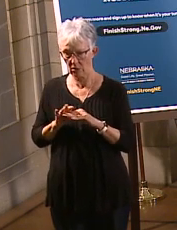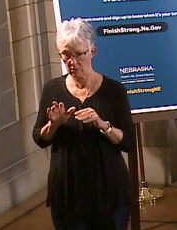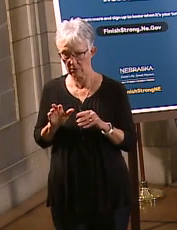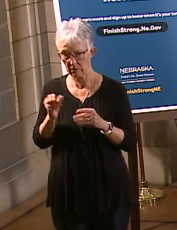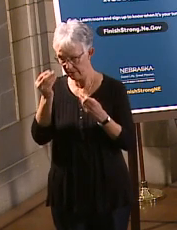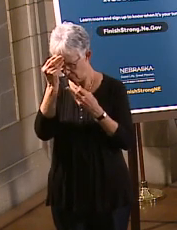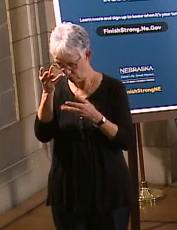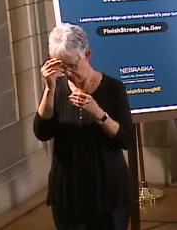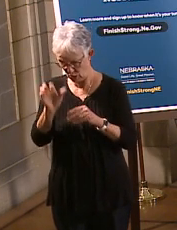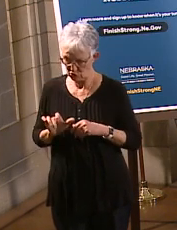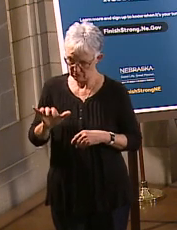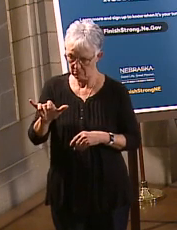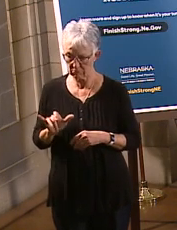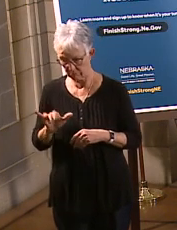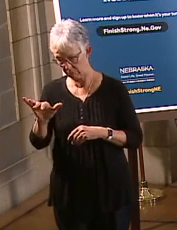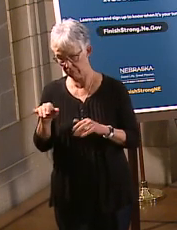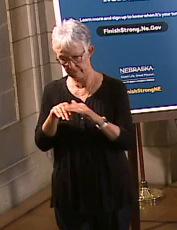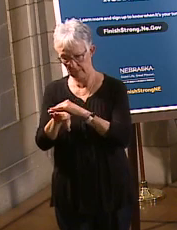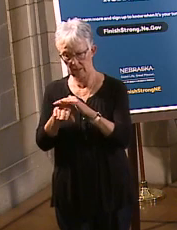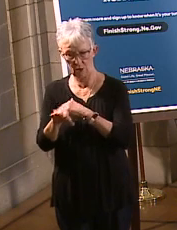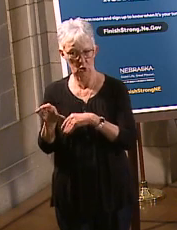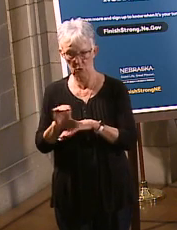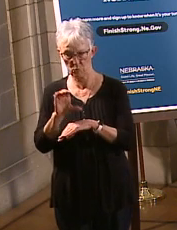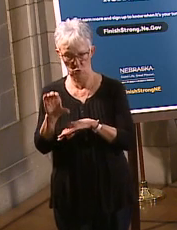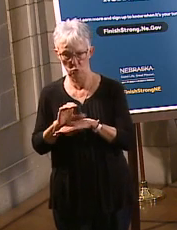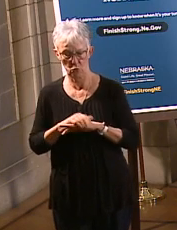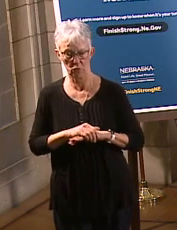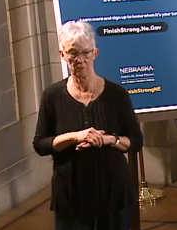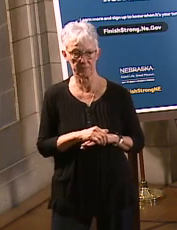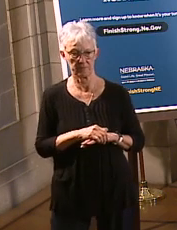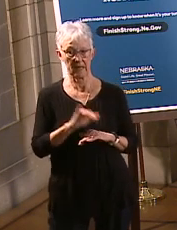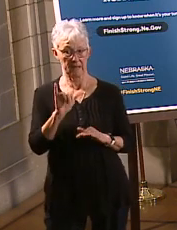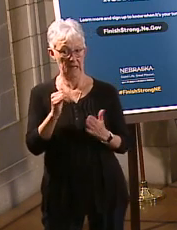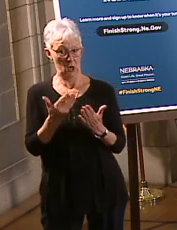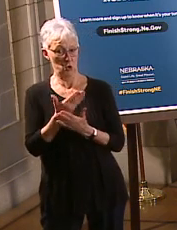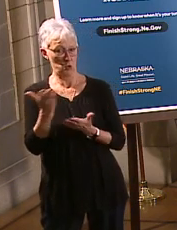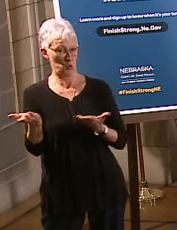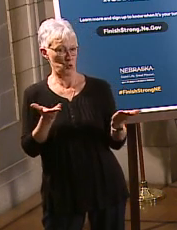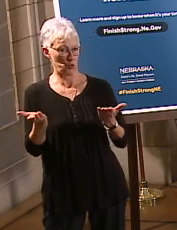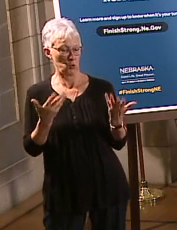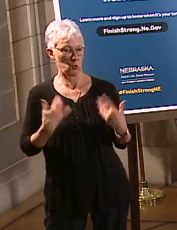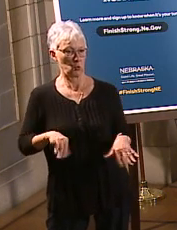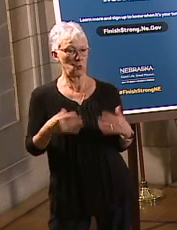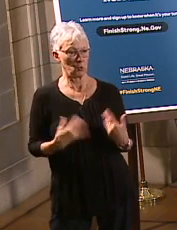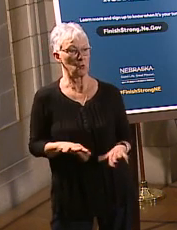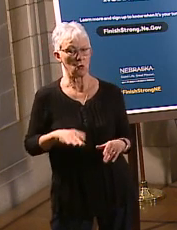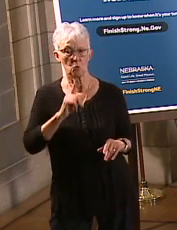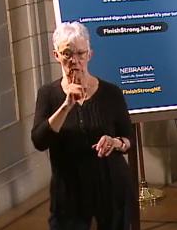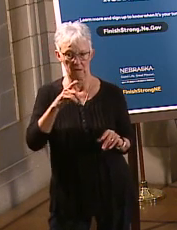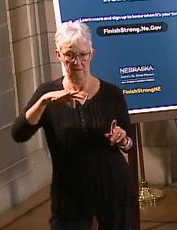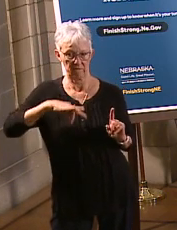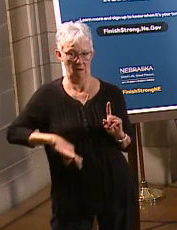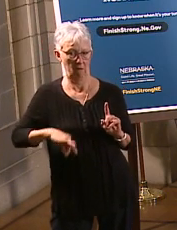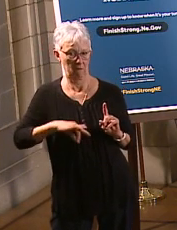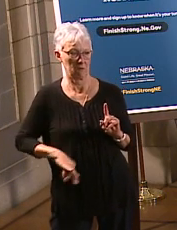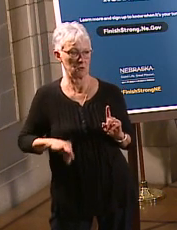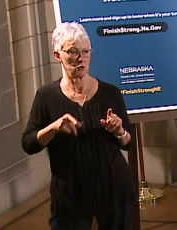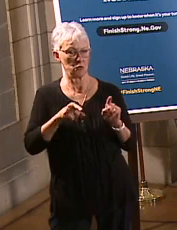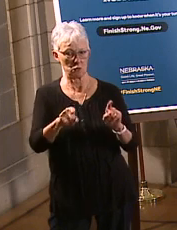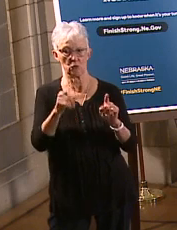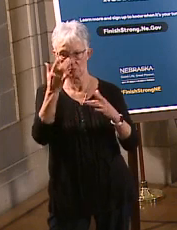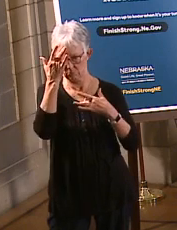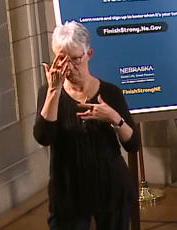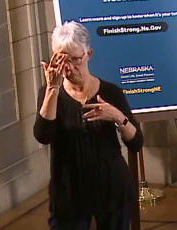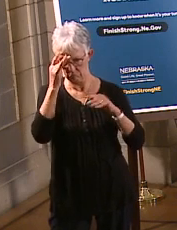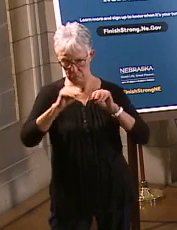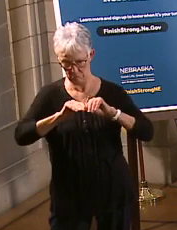work. Having this new service also was a great value during the pandemic. When there were